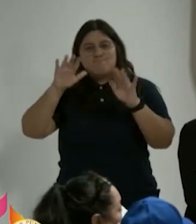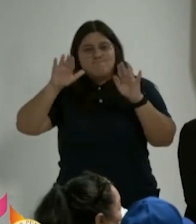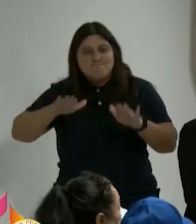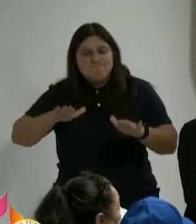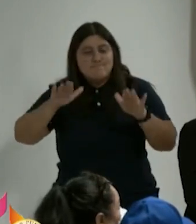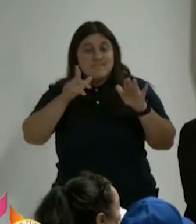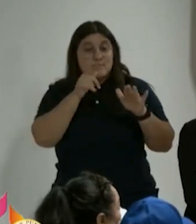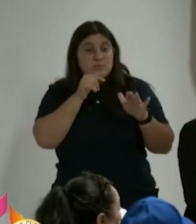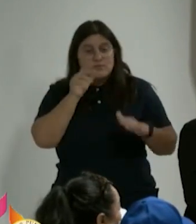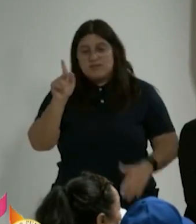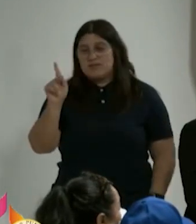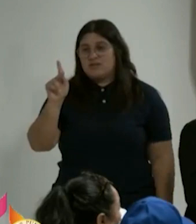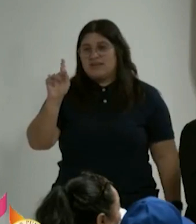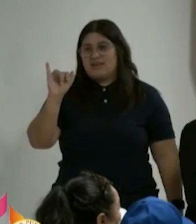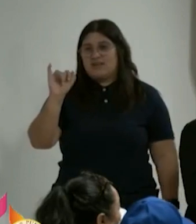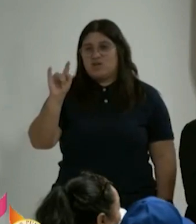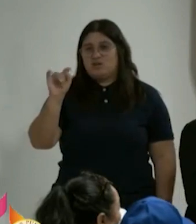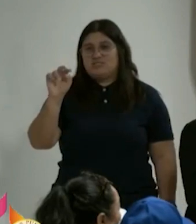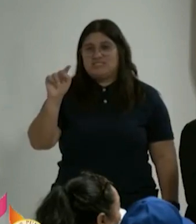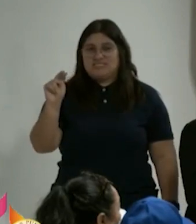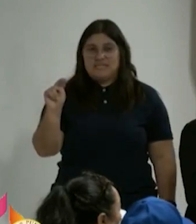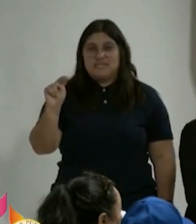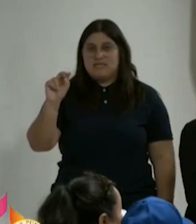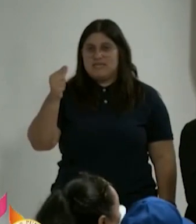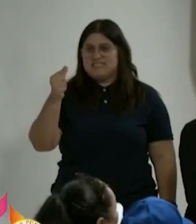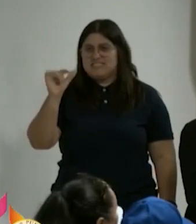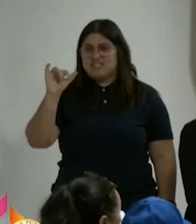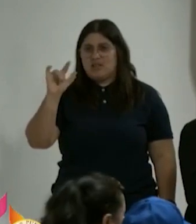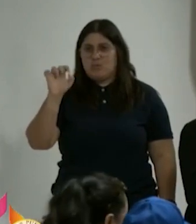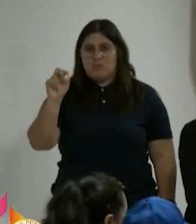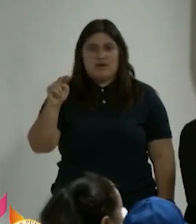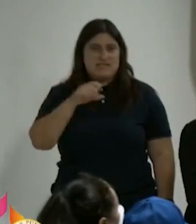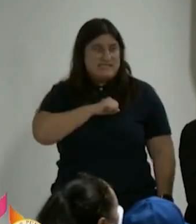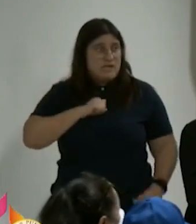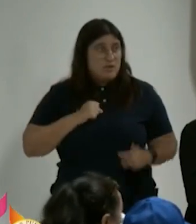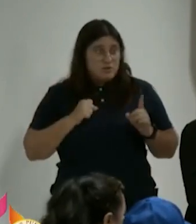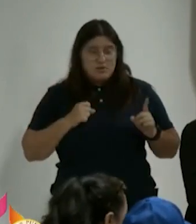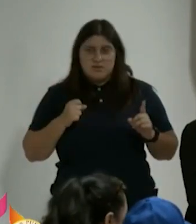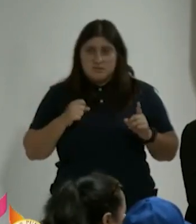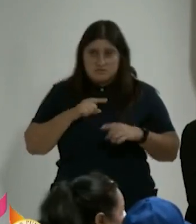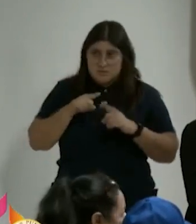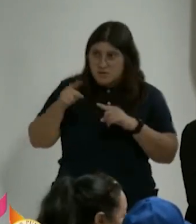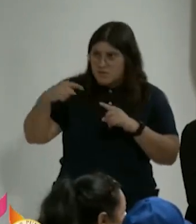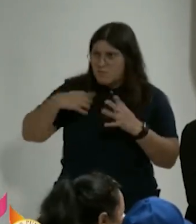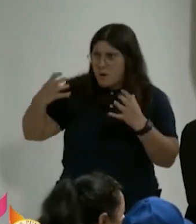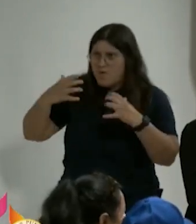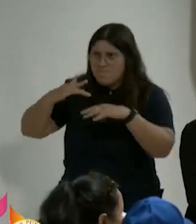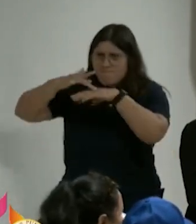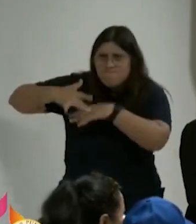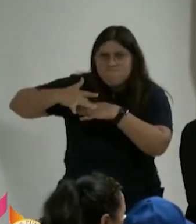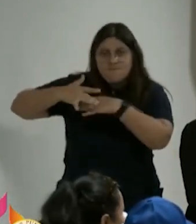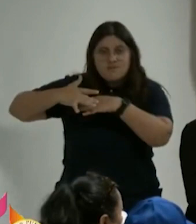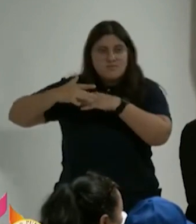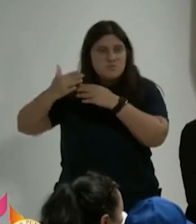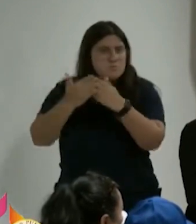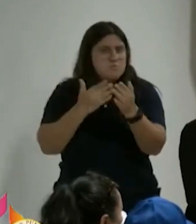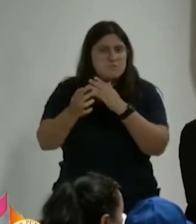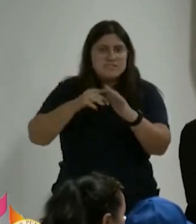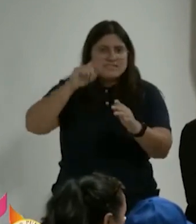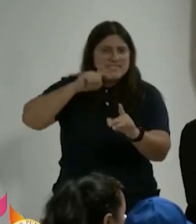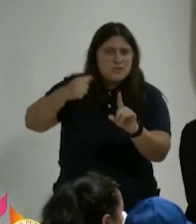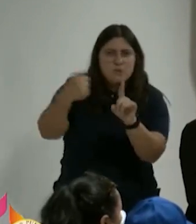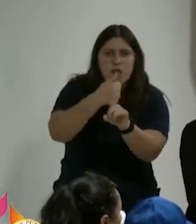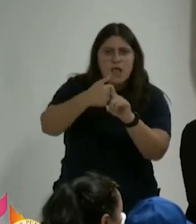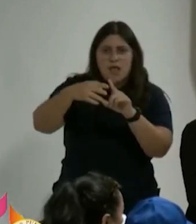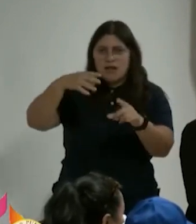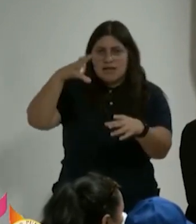When Kirsten Gillibrand sets her mind to something, no matter how long it takes, whether it's sexual assault in the military,